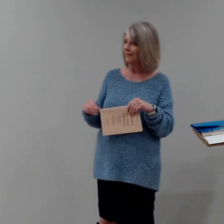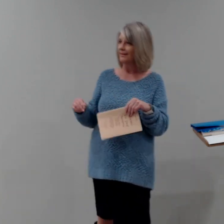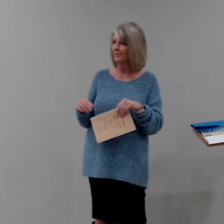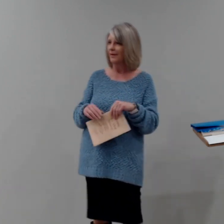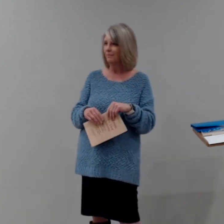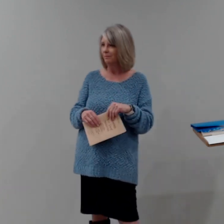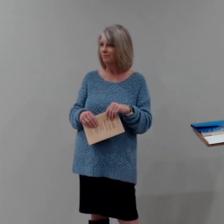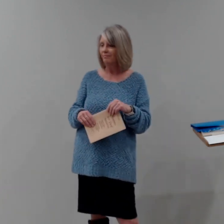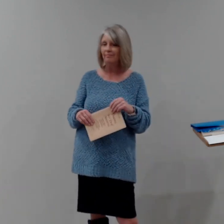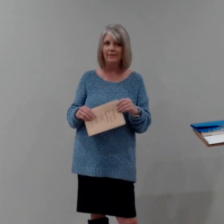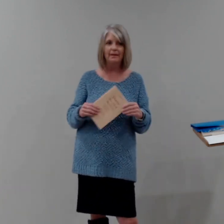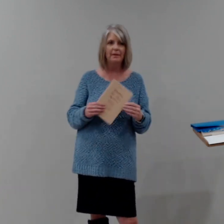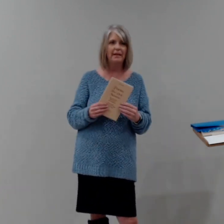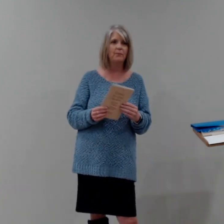about. But anyway,